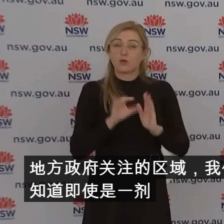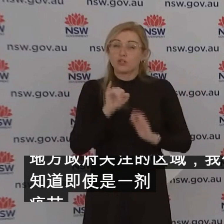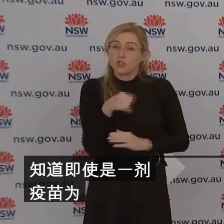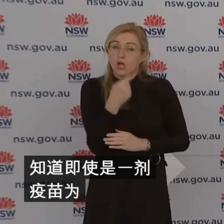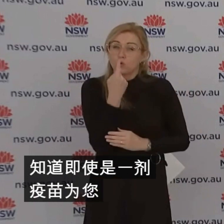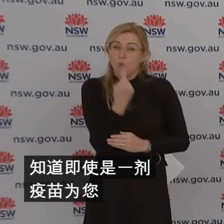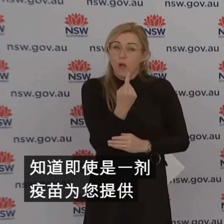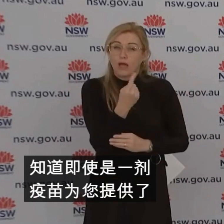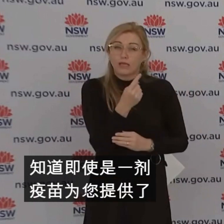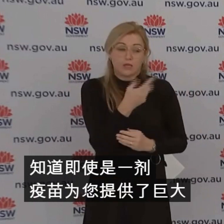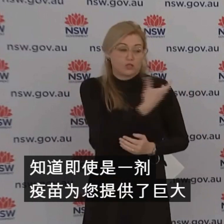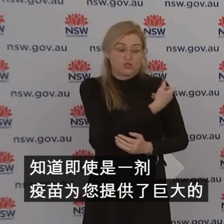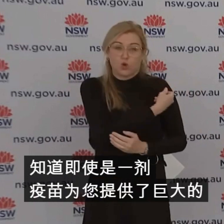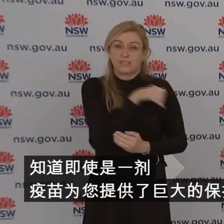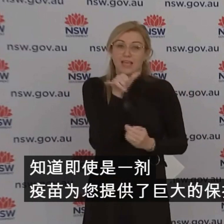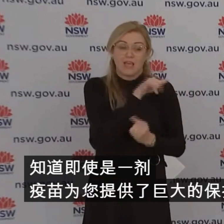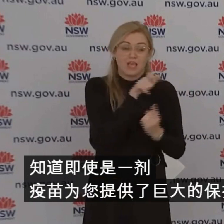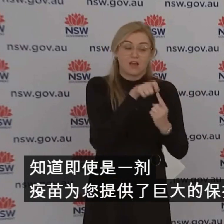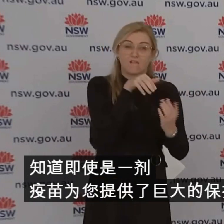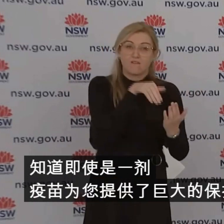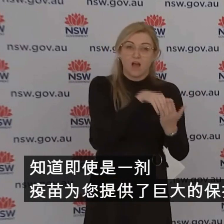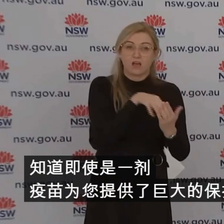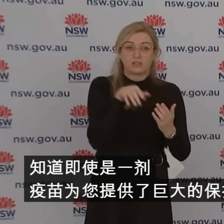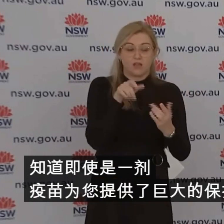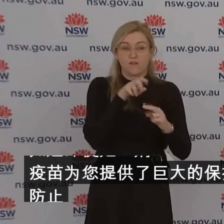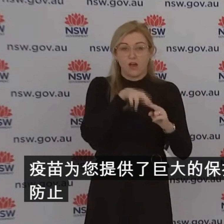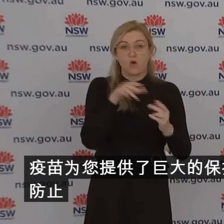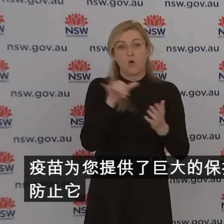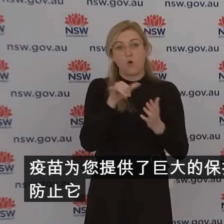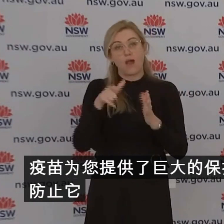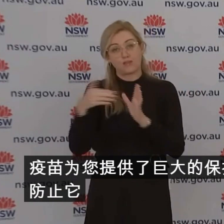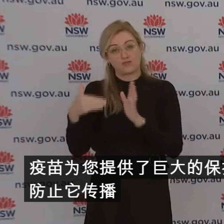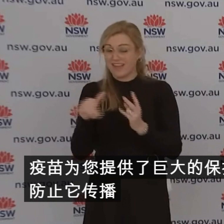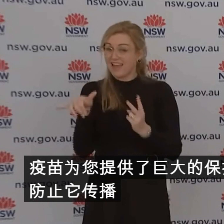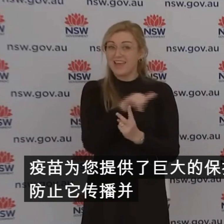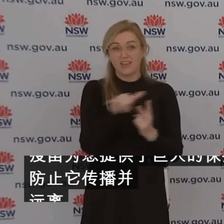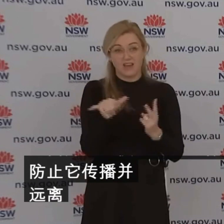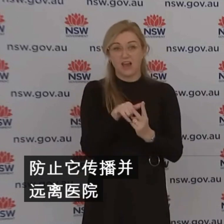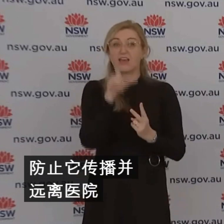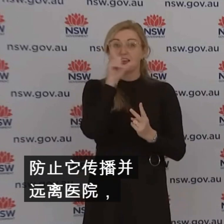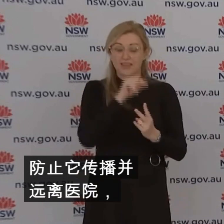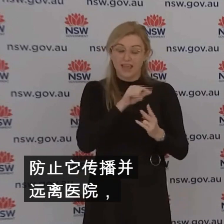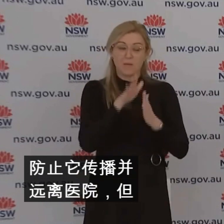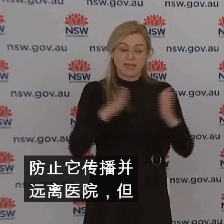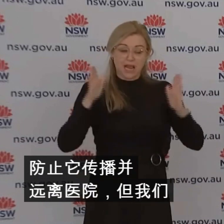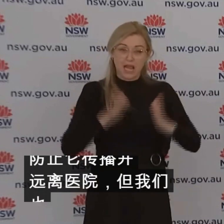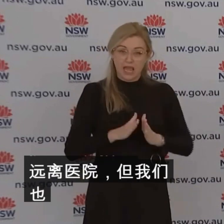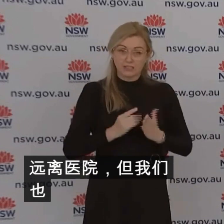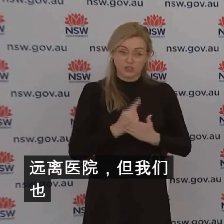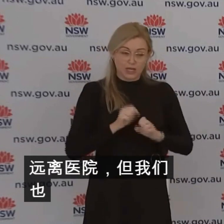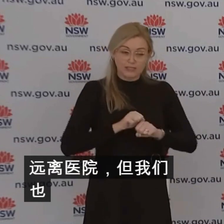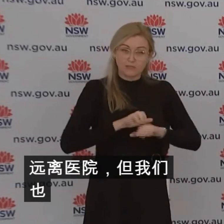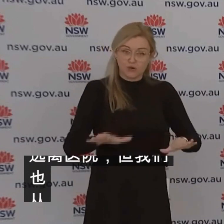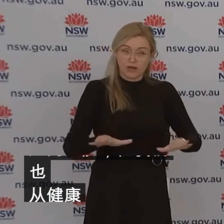of either vaccine gives you enormous protection from spreading it, from getting it, and from staying out of hospital. But what we